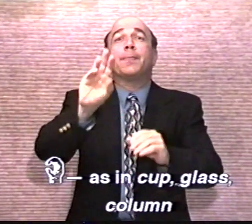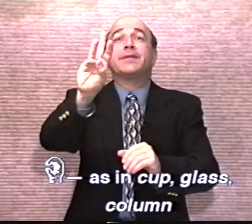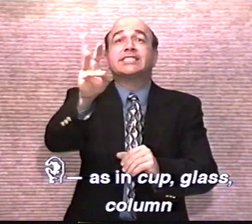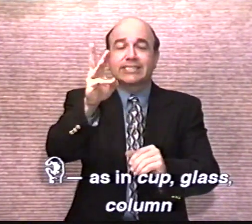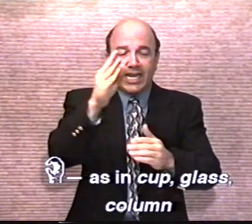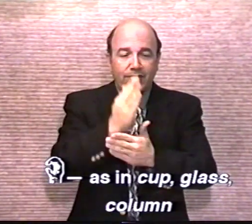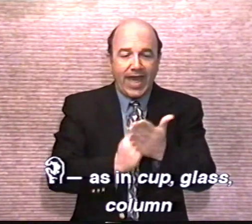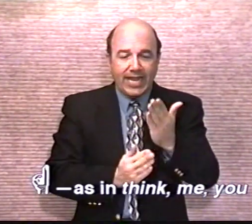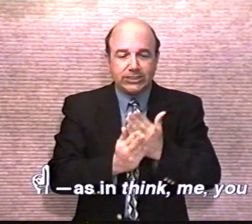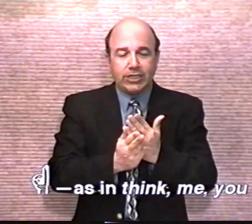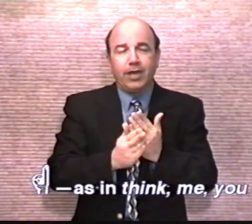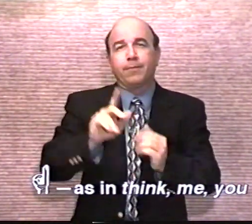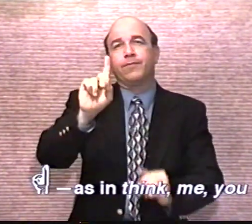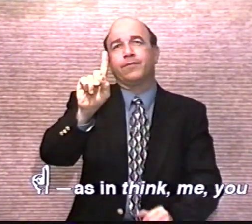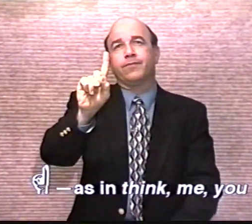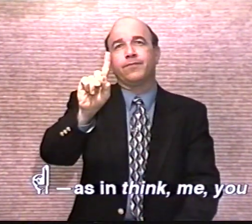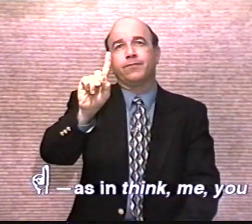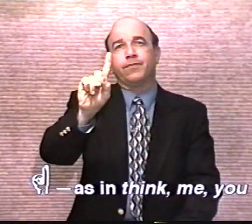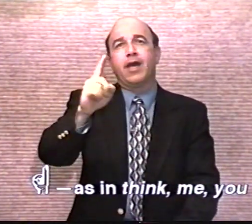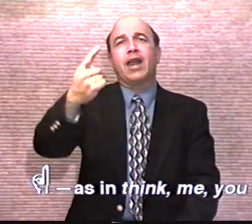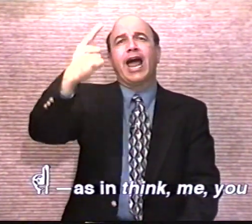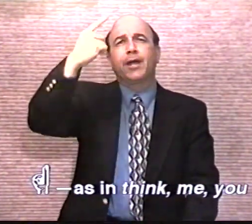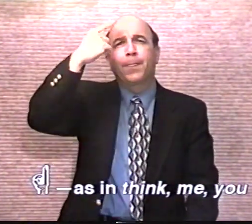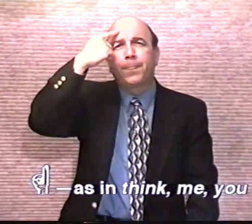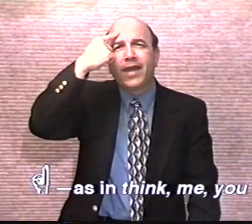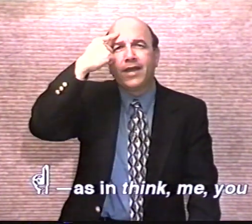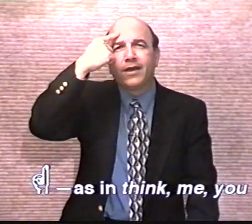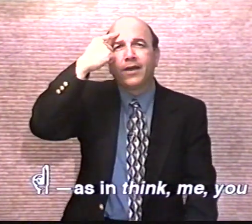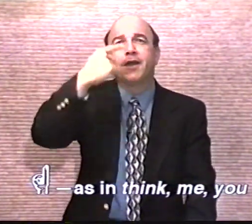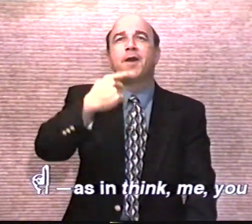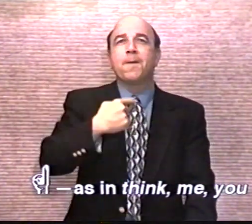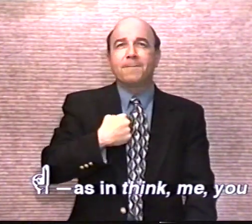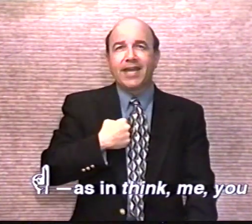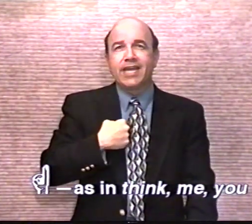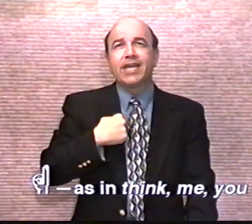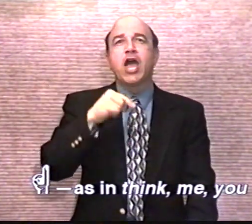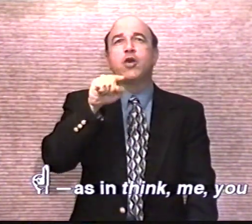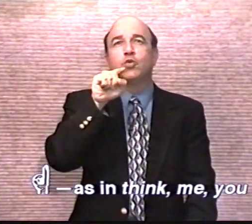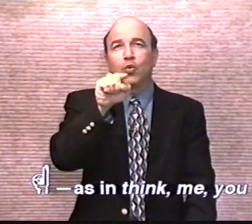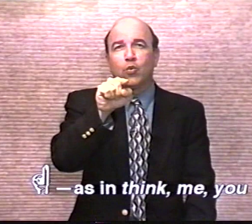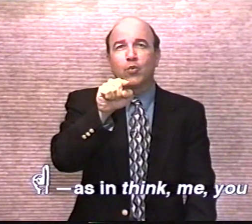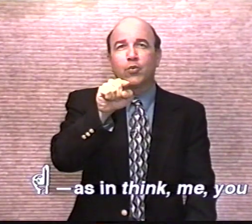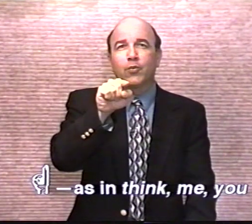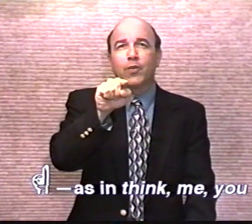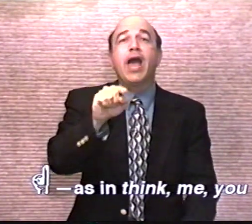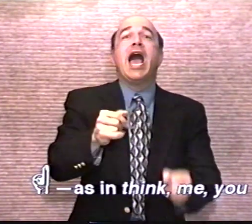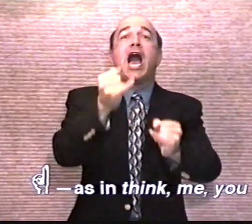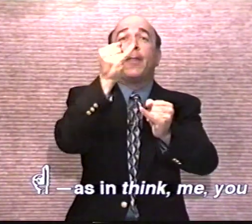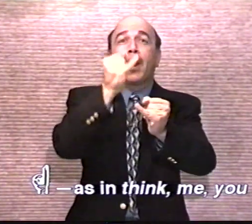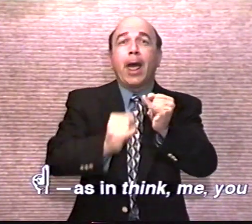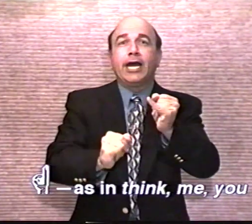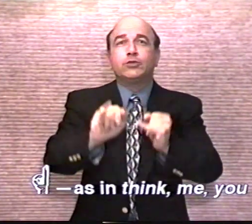The sixth hand shape, like think, me, you. And the last